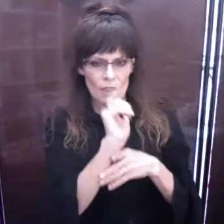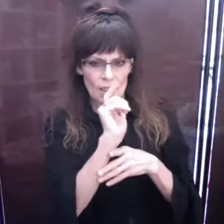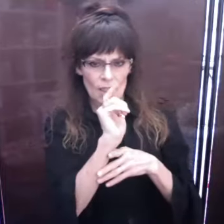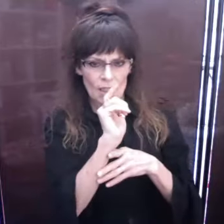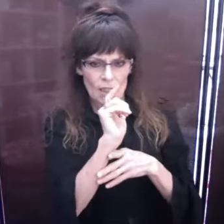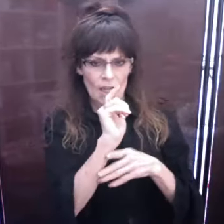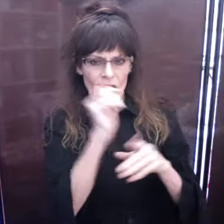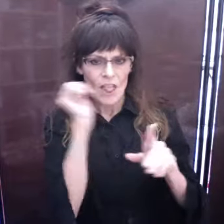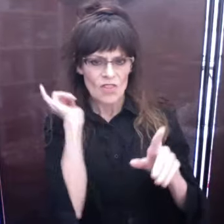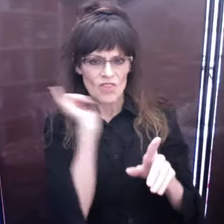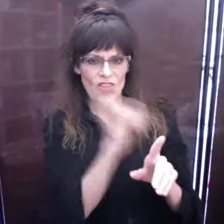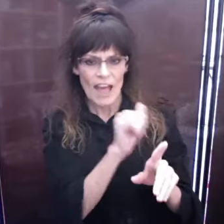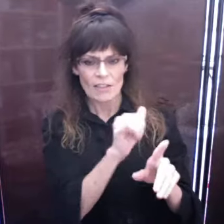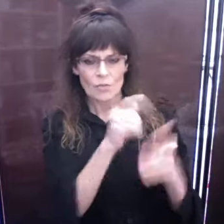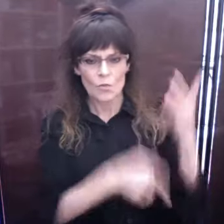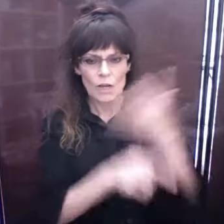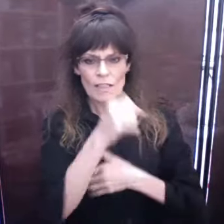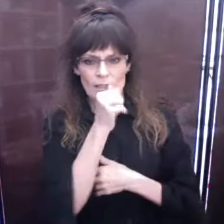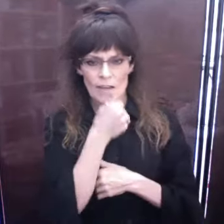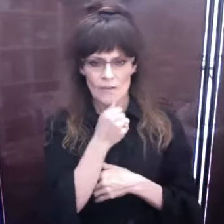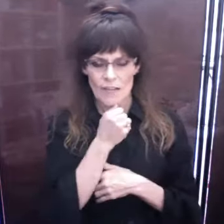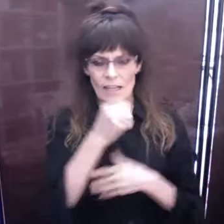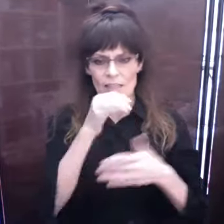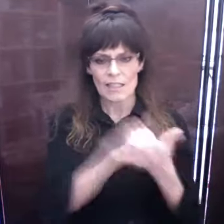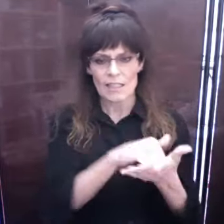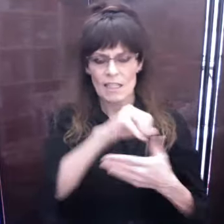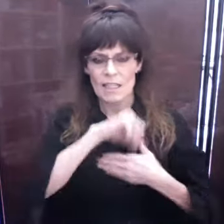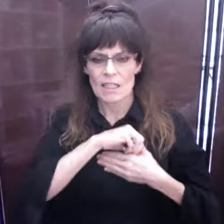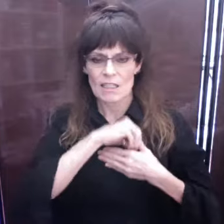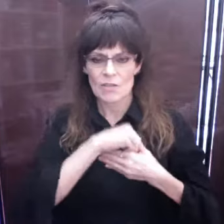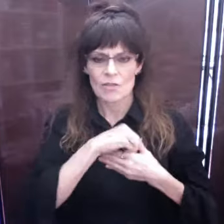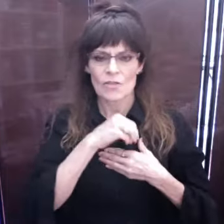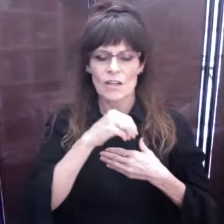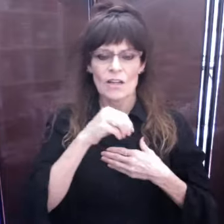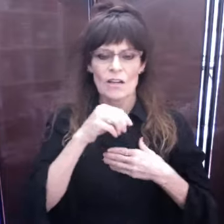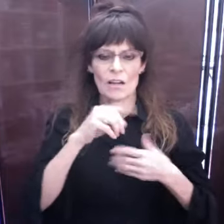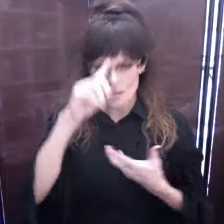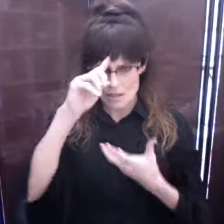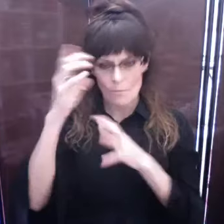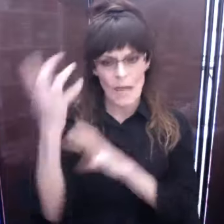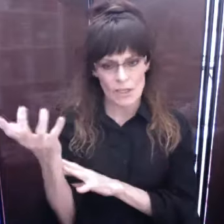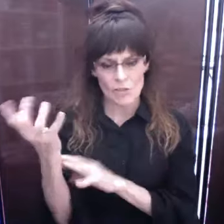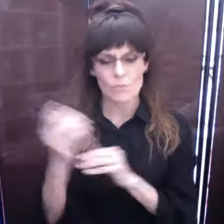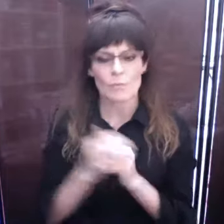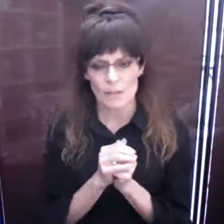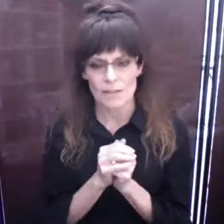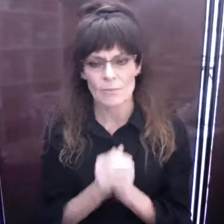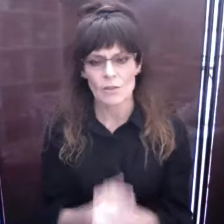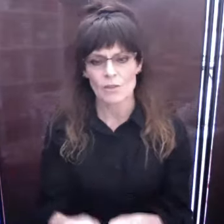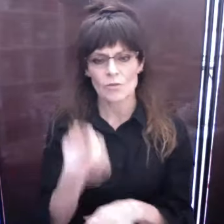what I suffer from. That's the internal stuff. That's the unmanageability. But there's one I kind of wanted to point out. I mean, sometimes I